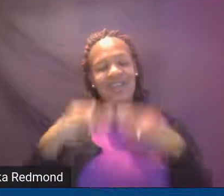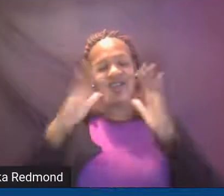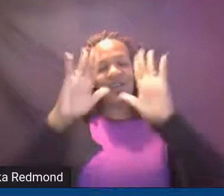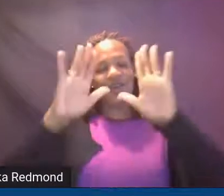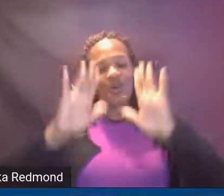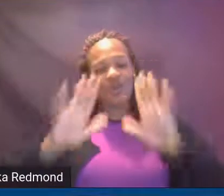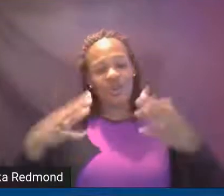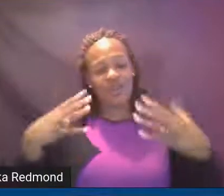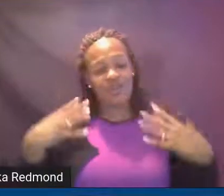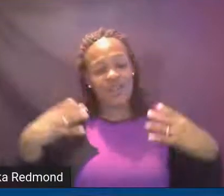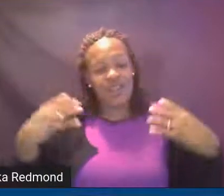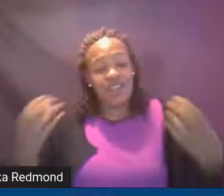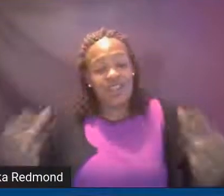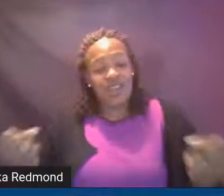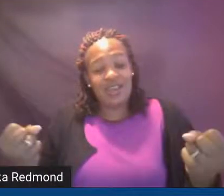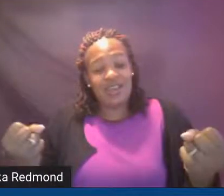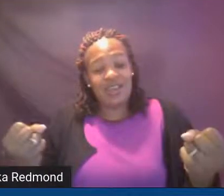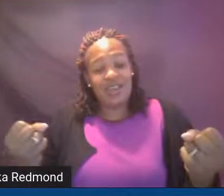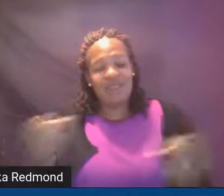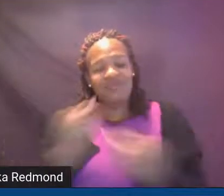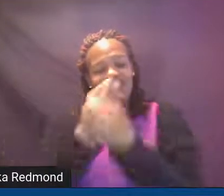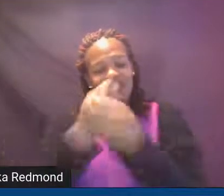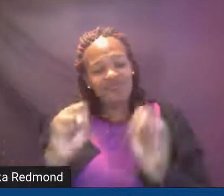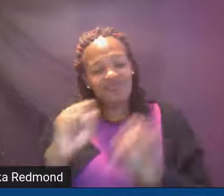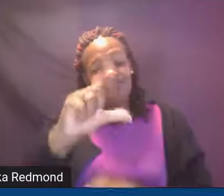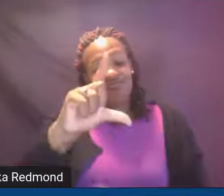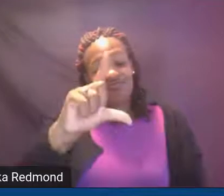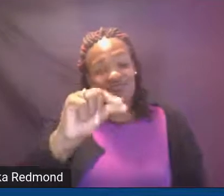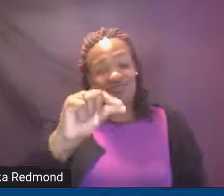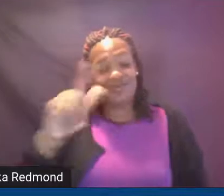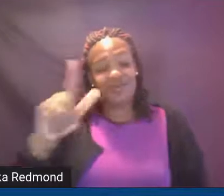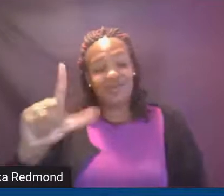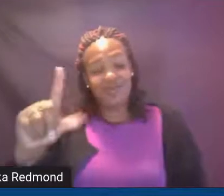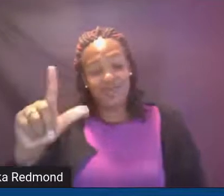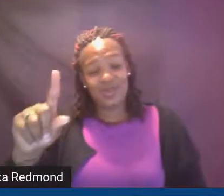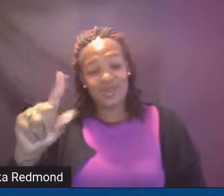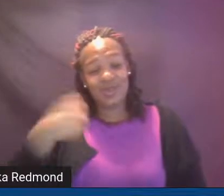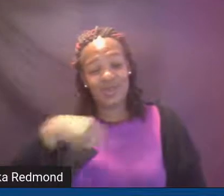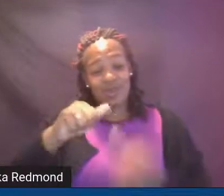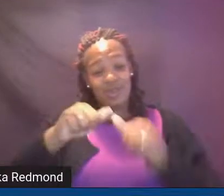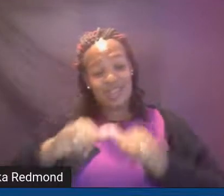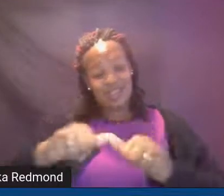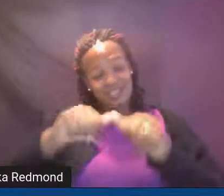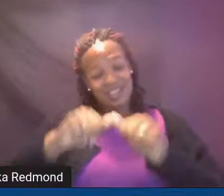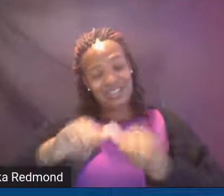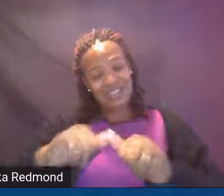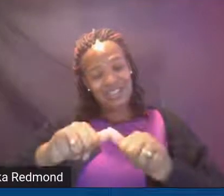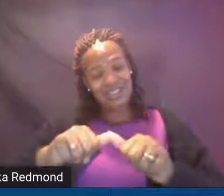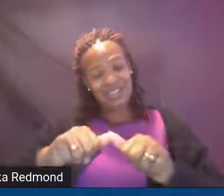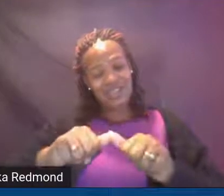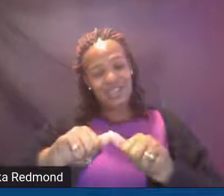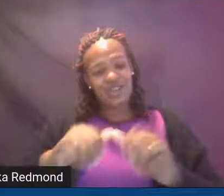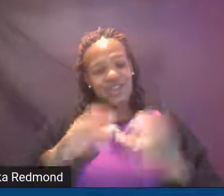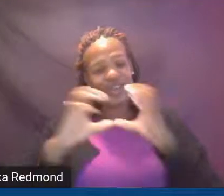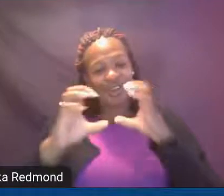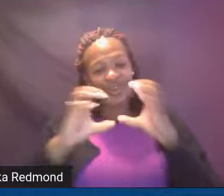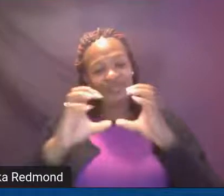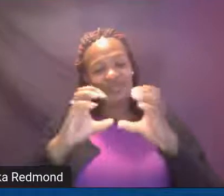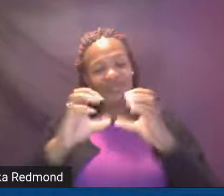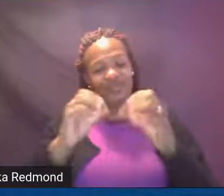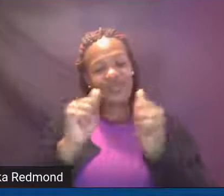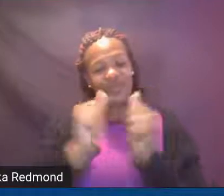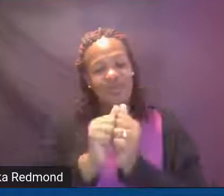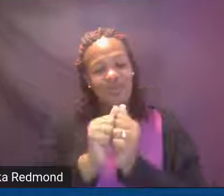healthy, happy, safe 2021. We will continue our conversation on empathy, employment,